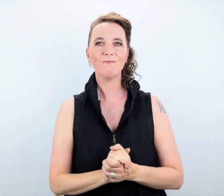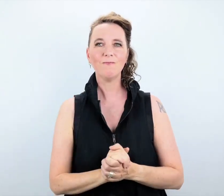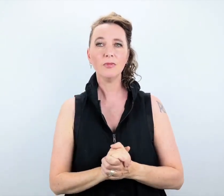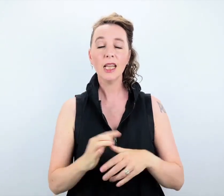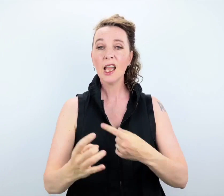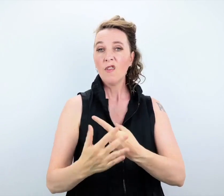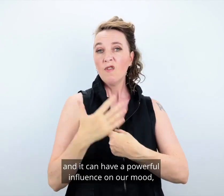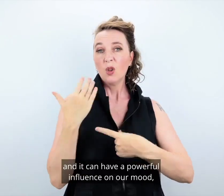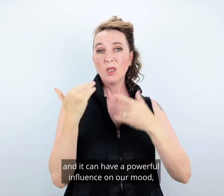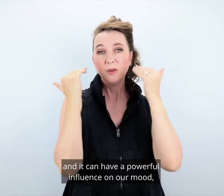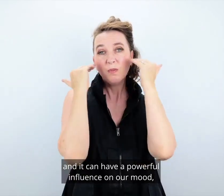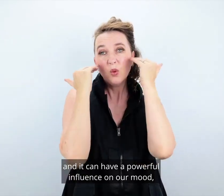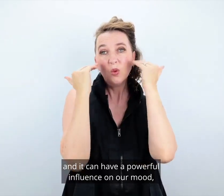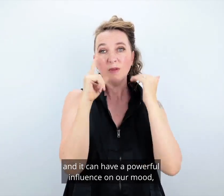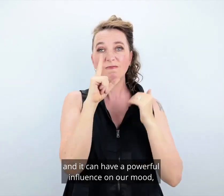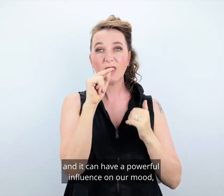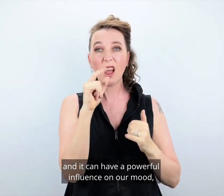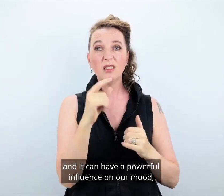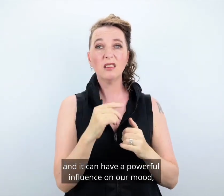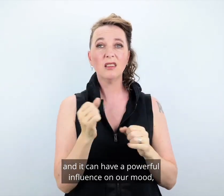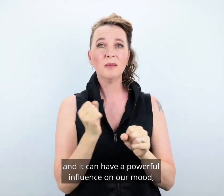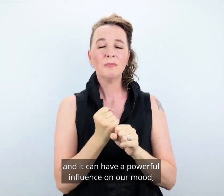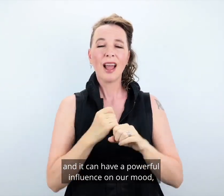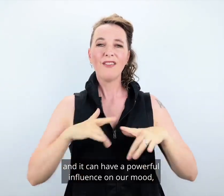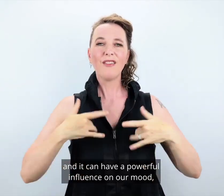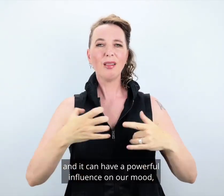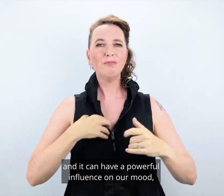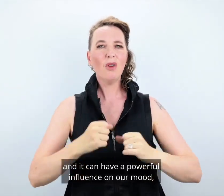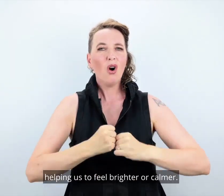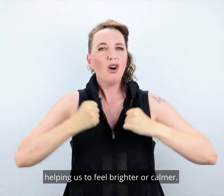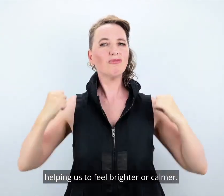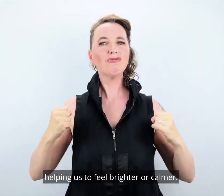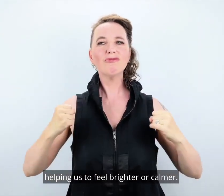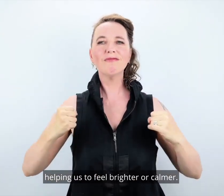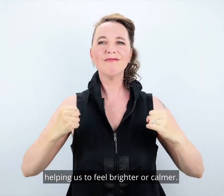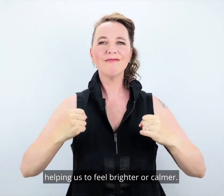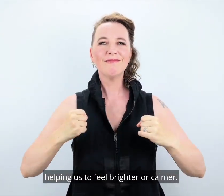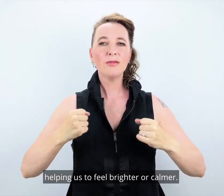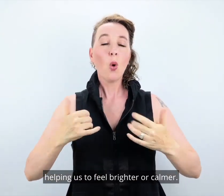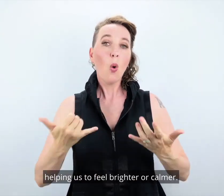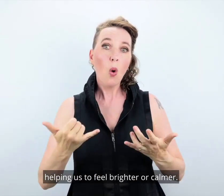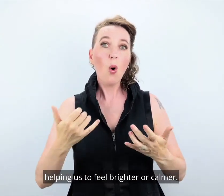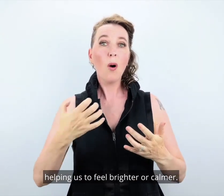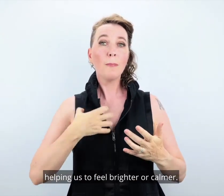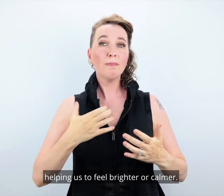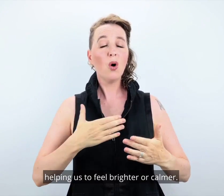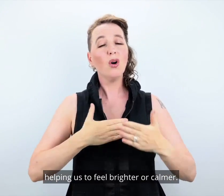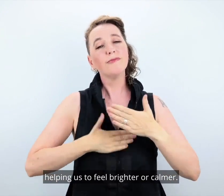And it can have a powerful influence on our mood, helping us to feel brighter or calmer.